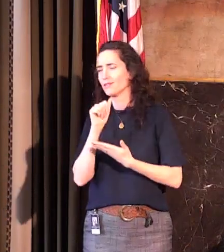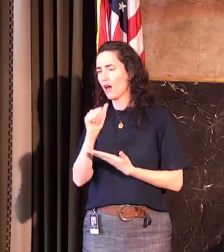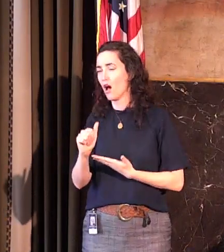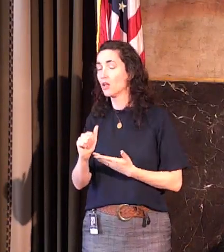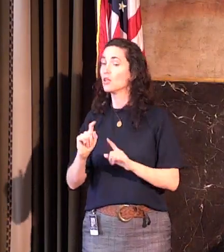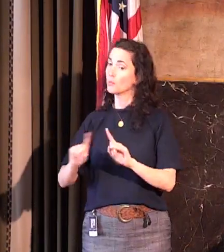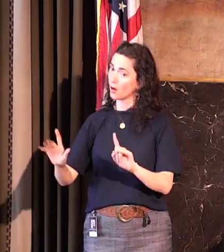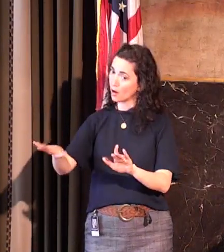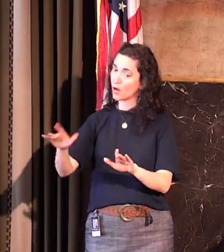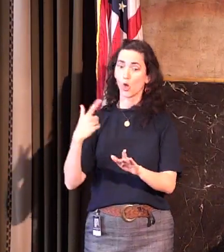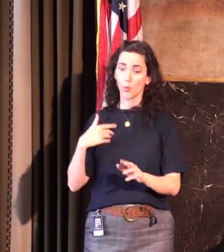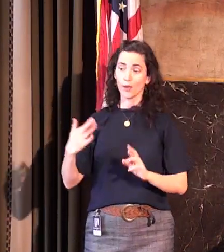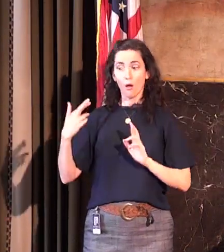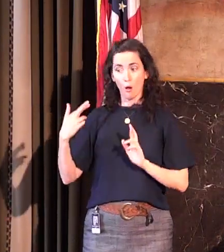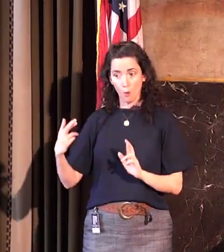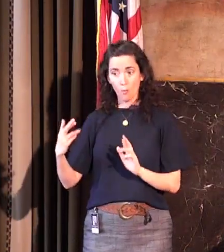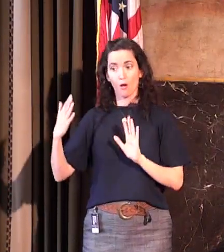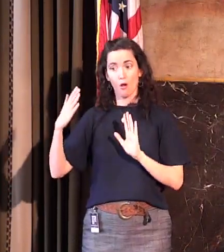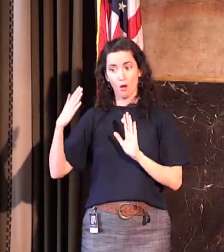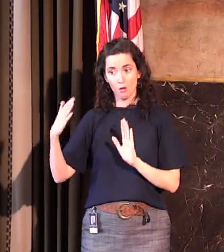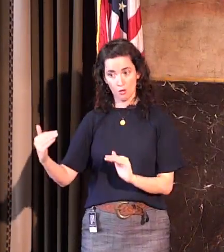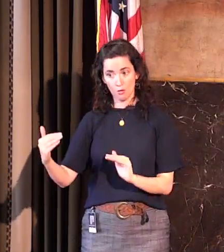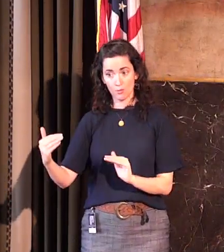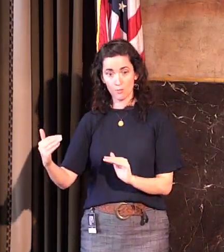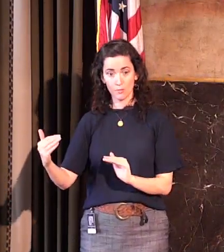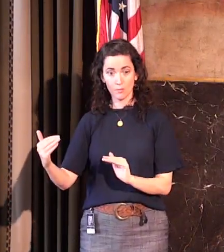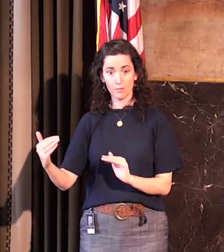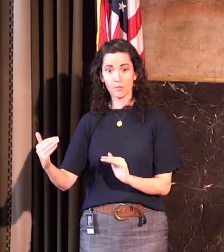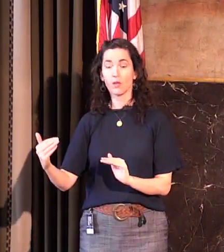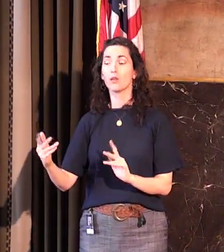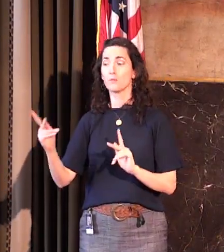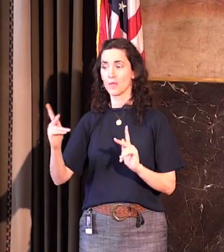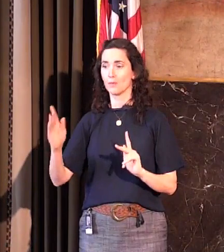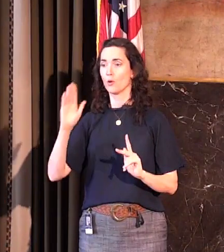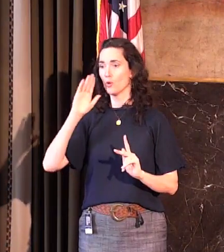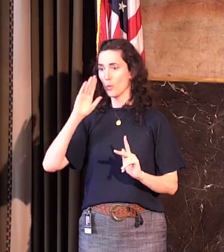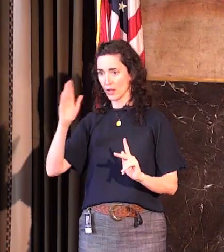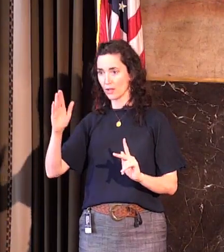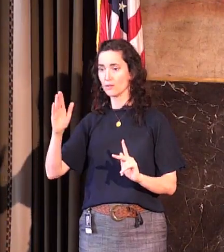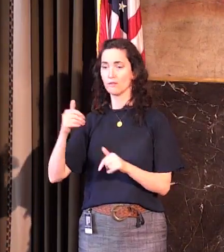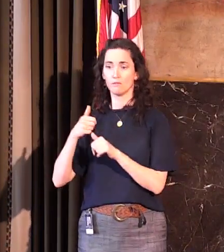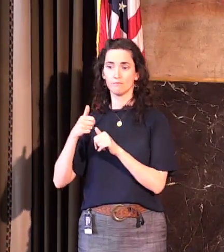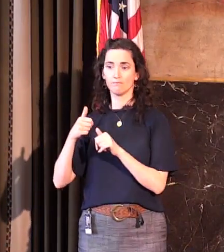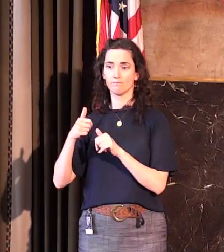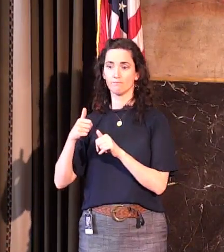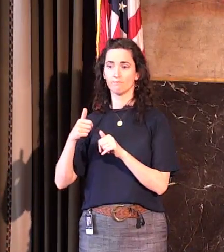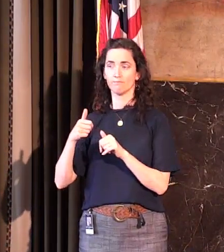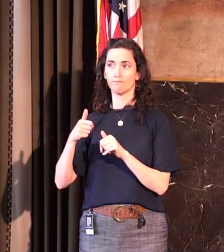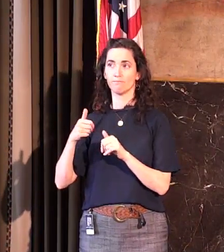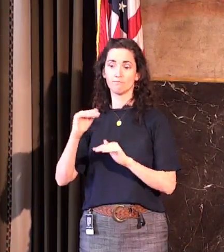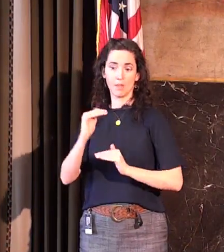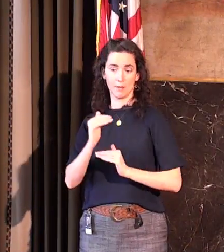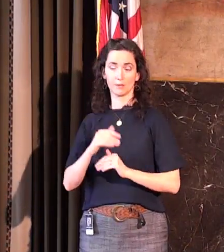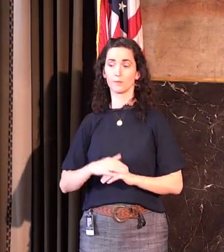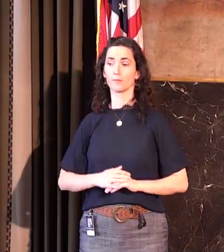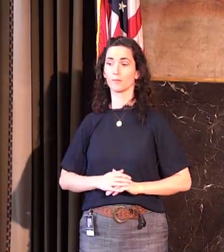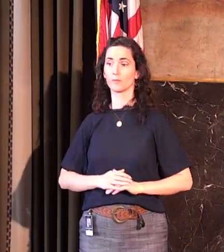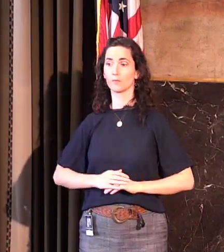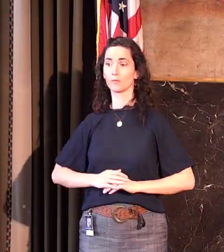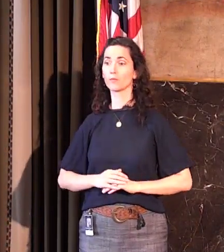do hope that the peak will come. There are so many hosts out there